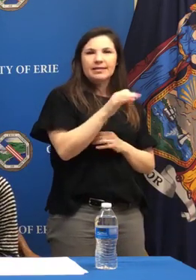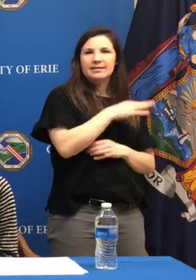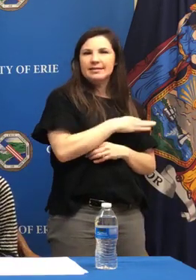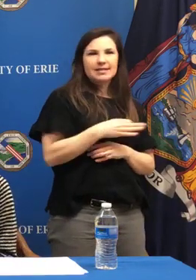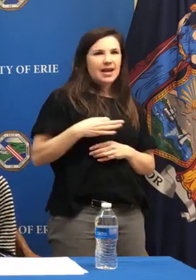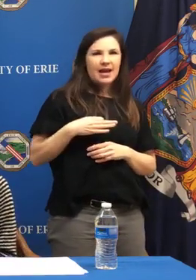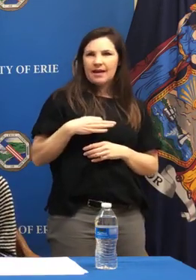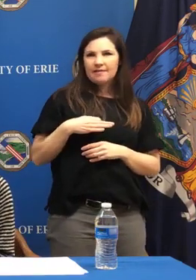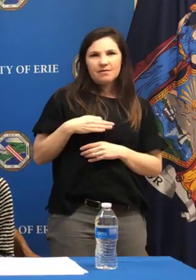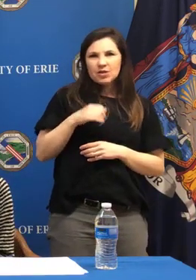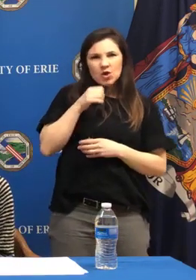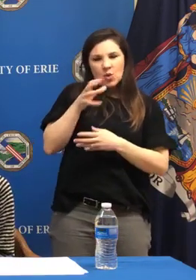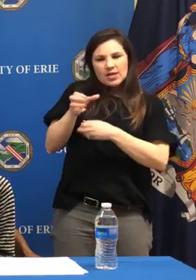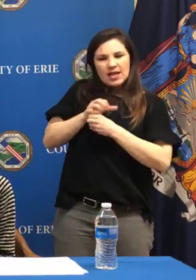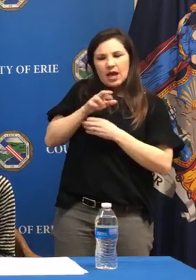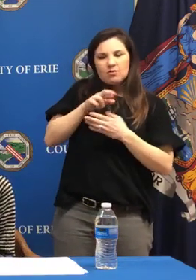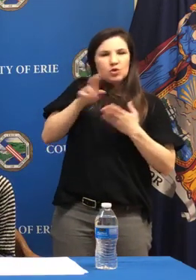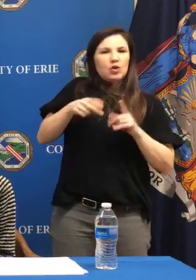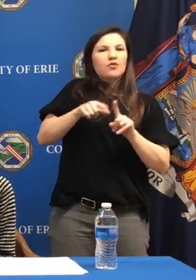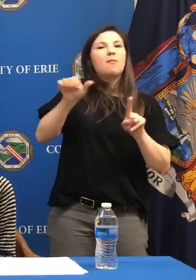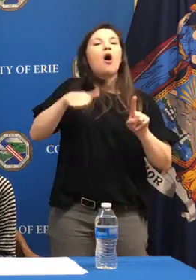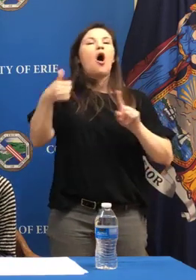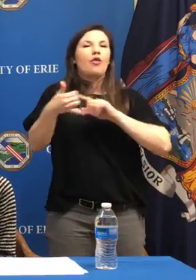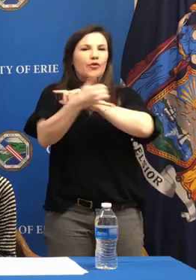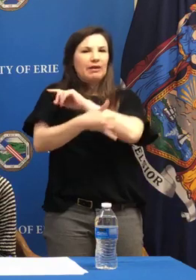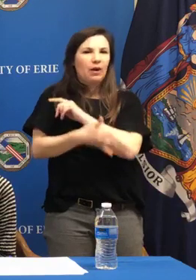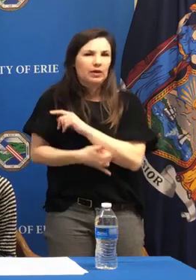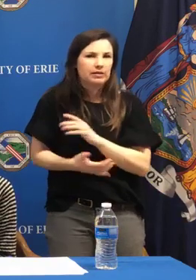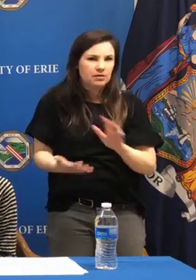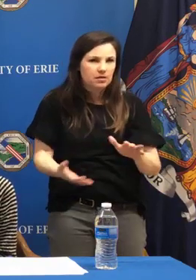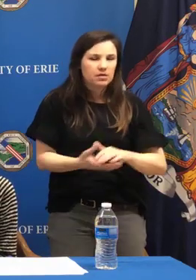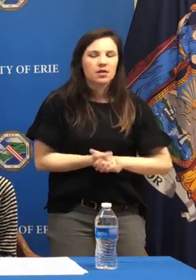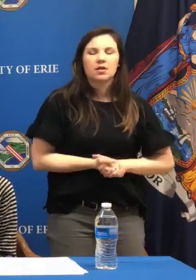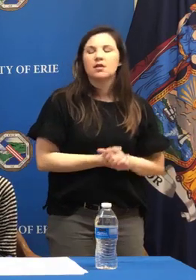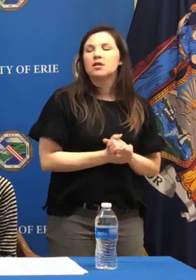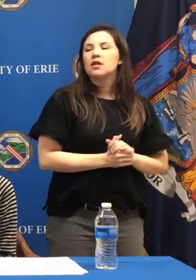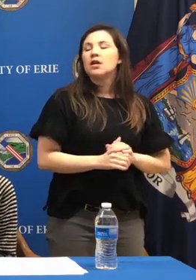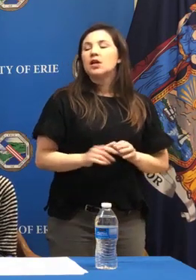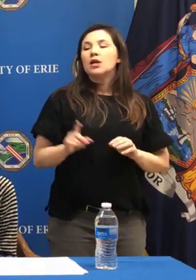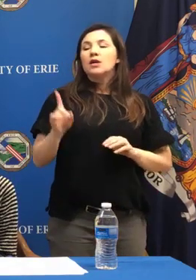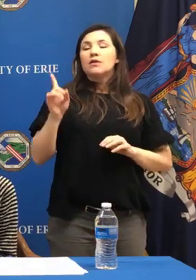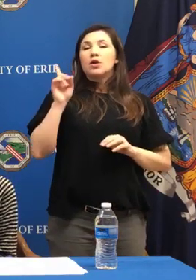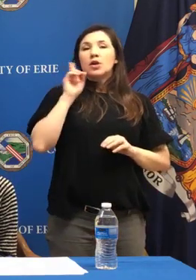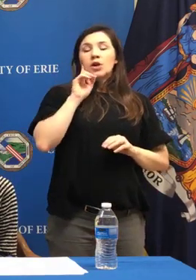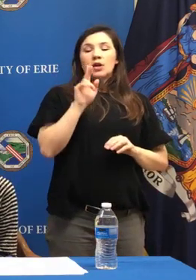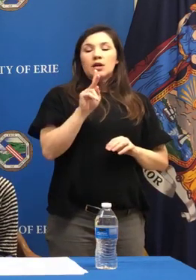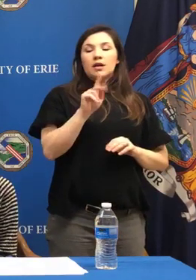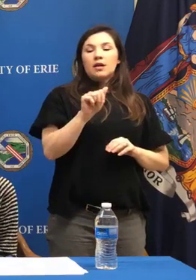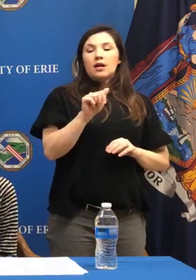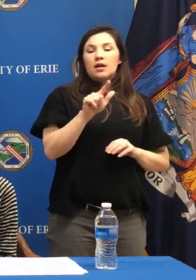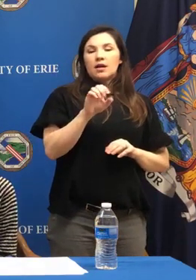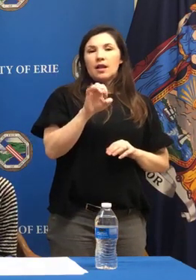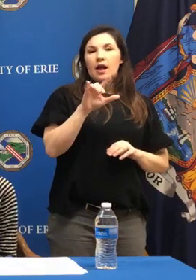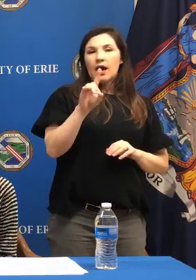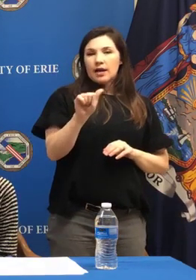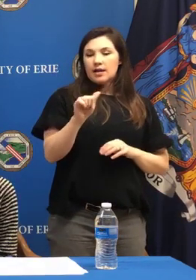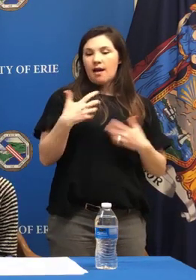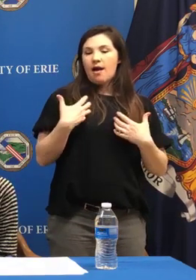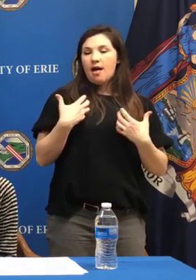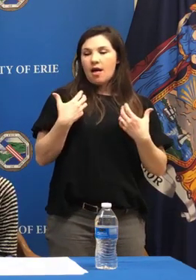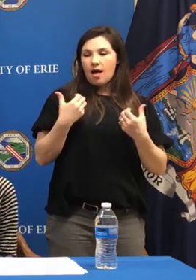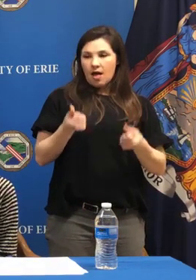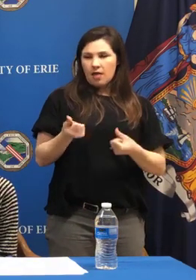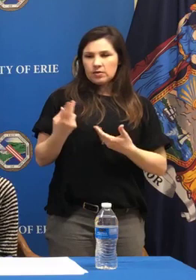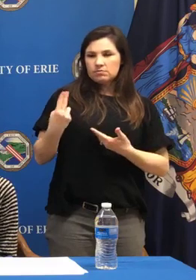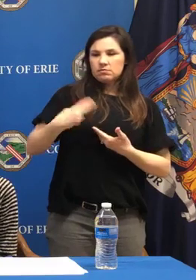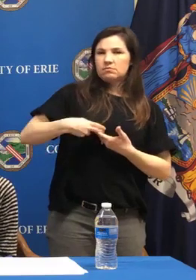from other counties. We have heard that that Kaleida Health is coming on board